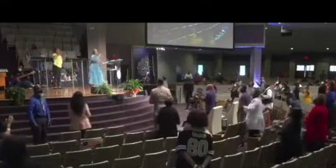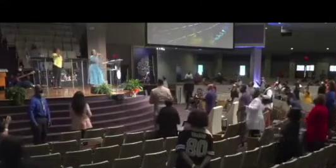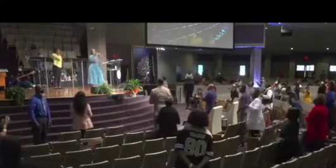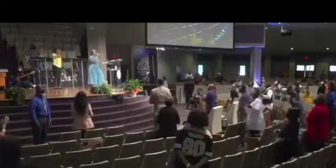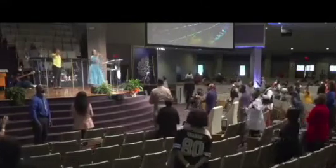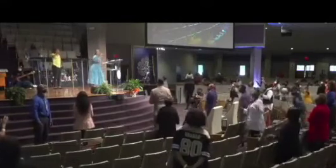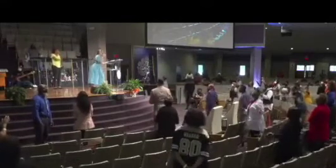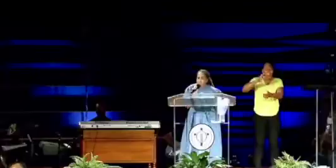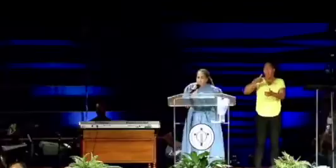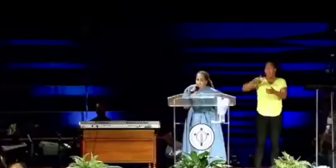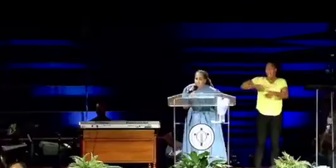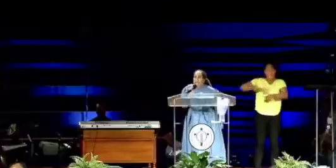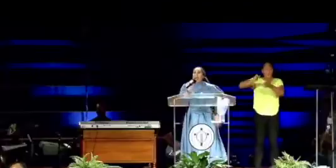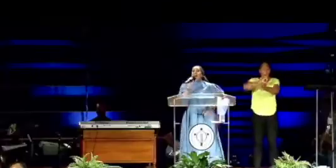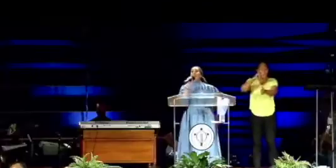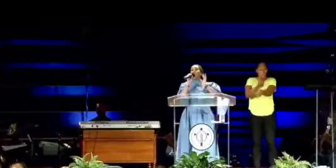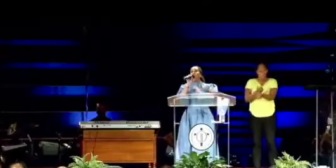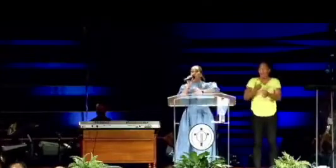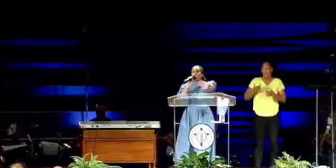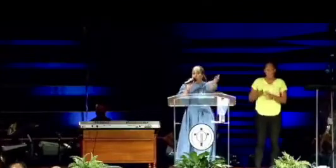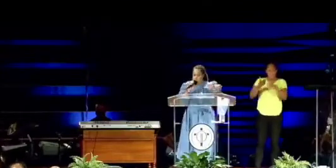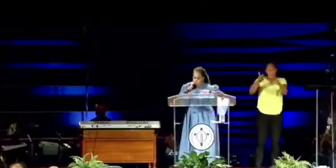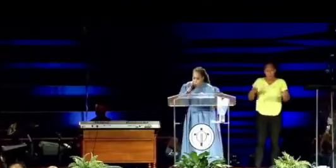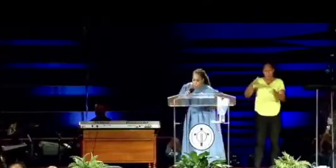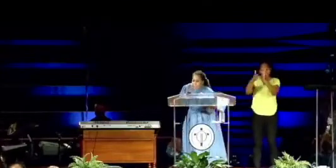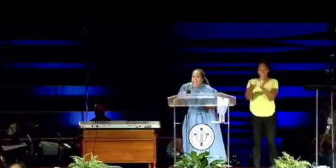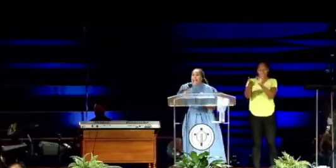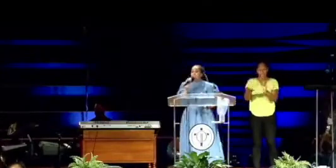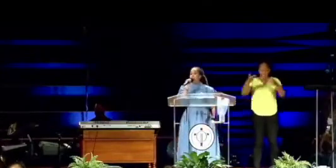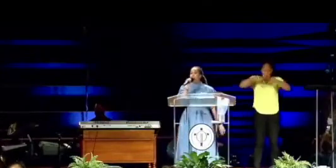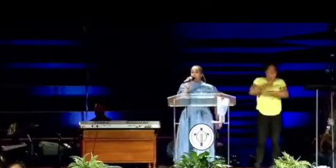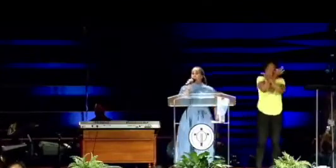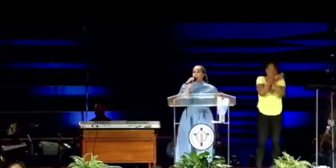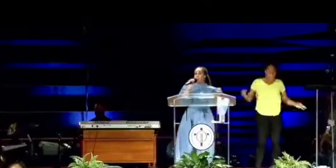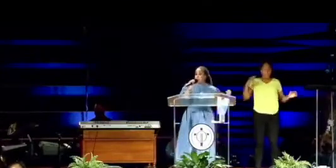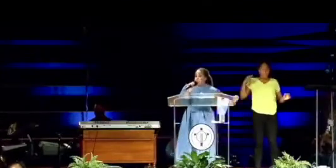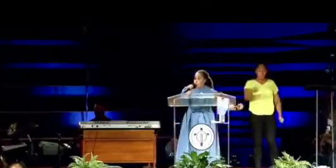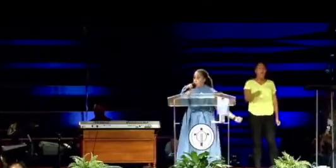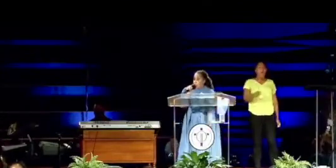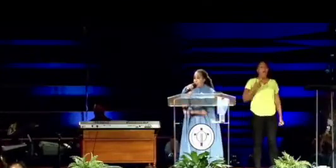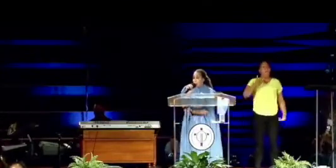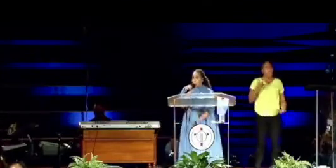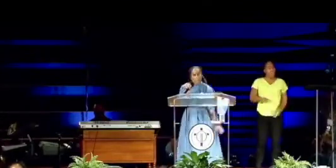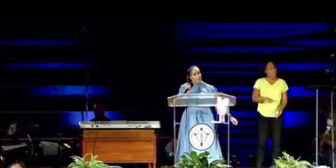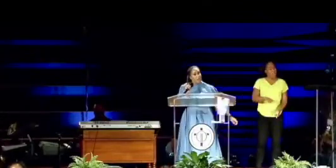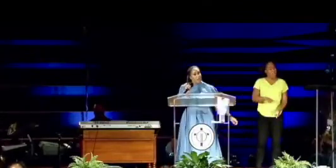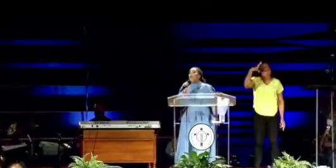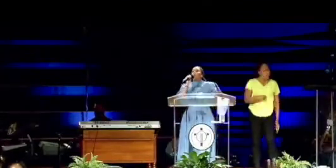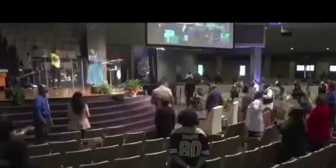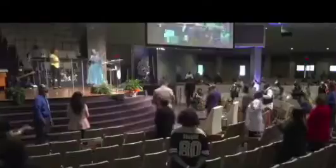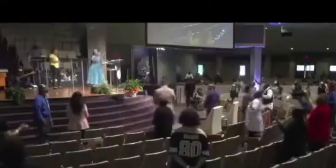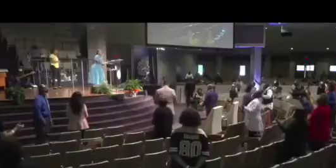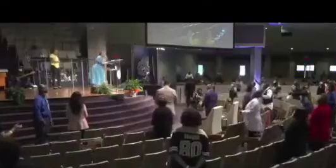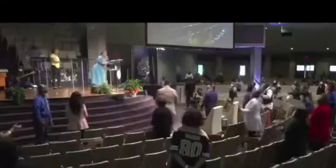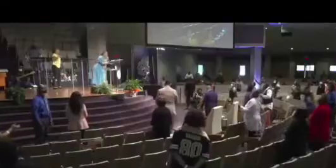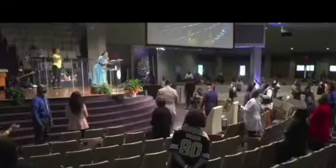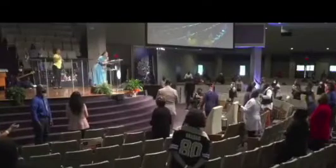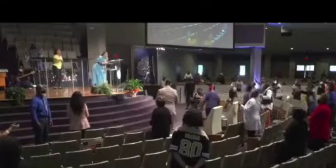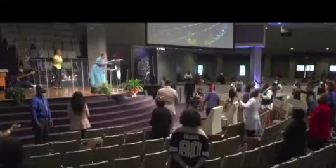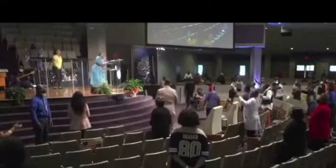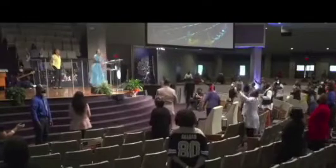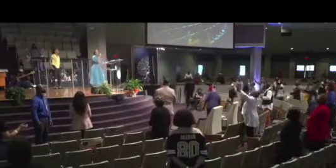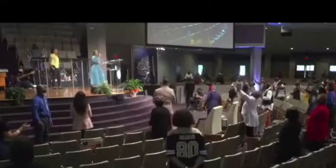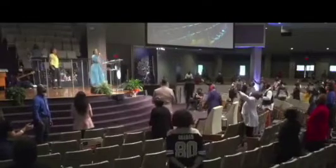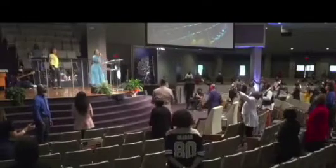through Jesus, I release you. Because I've got another shut up inside of